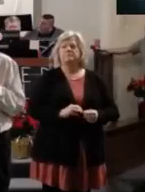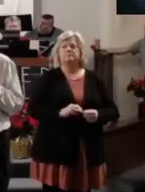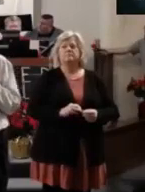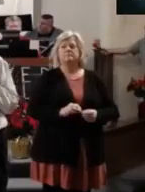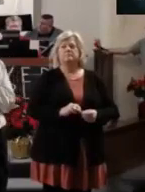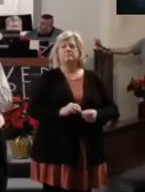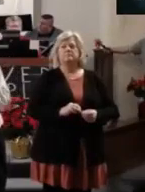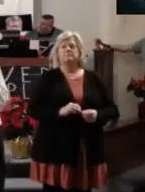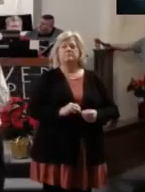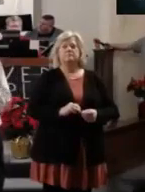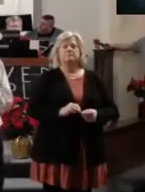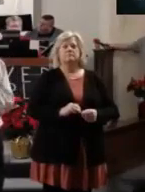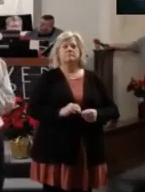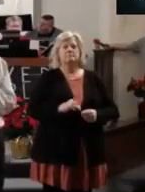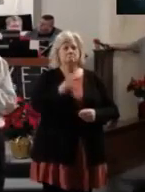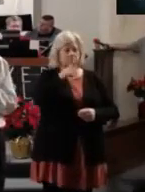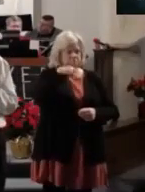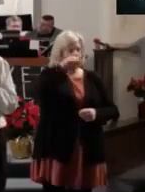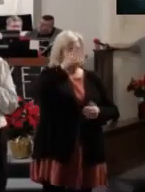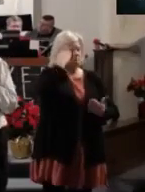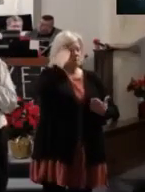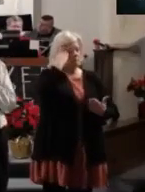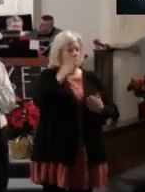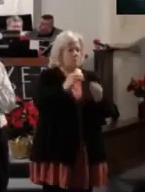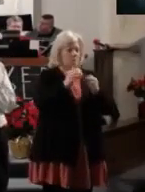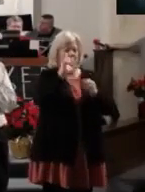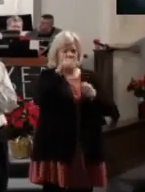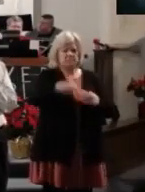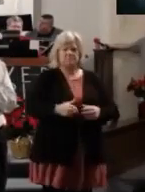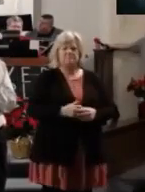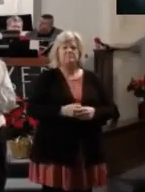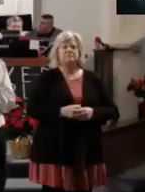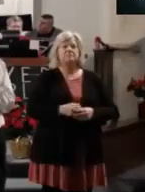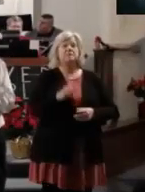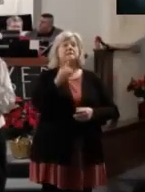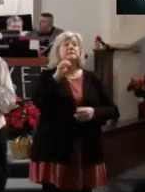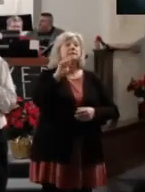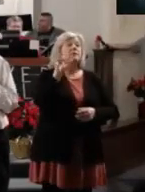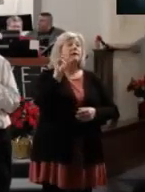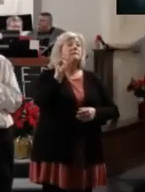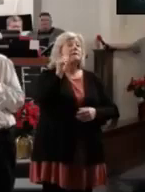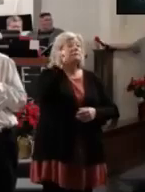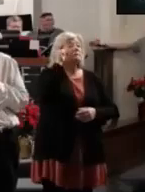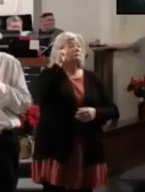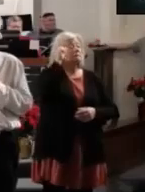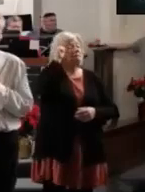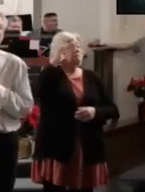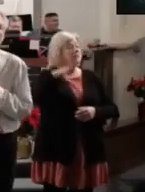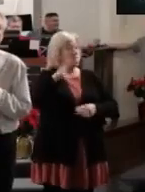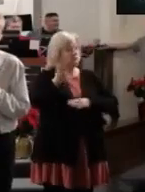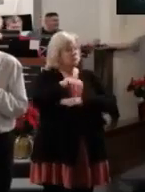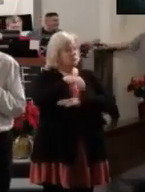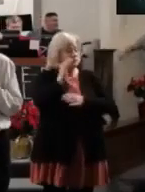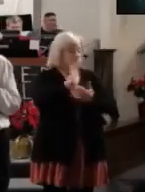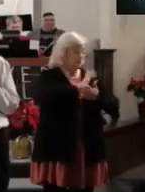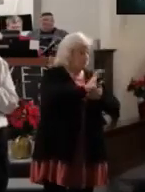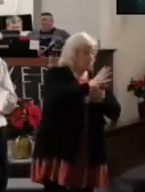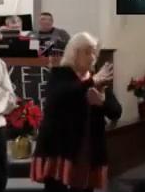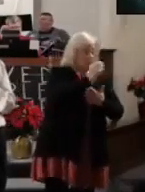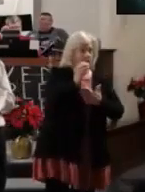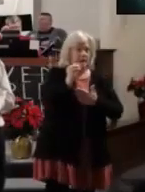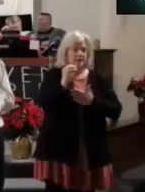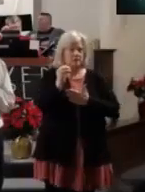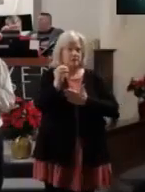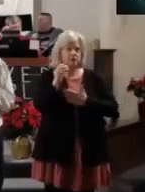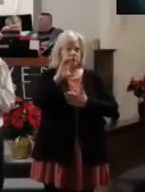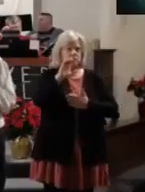Of youth and youth, you'll figure it out, won't you? December 18th, men's Christmas movie and chili. Oh